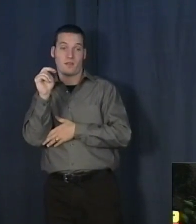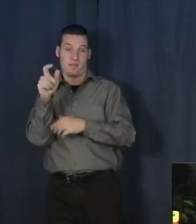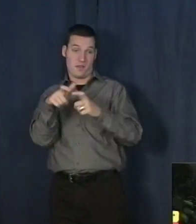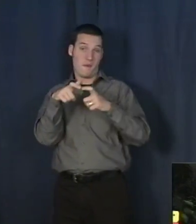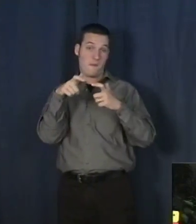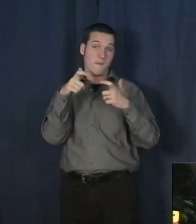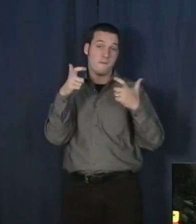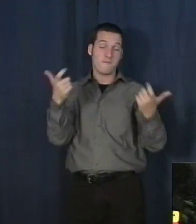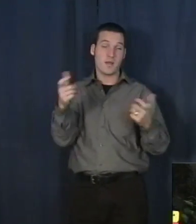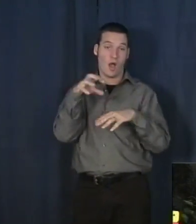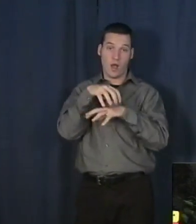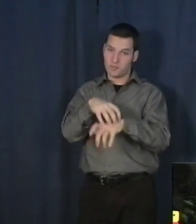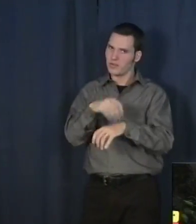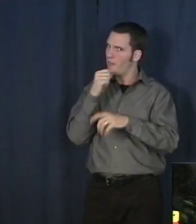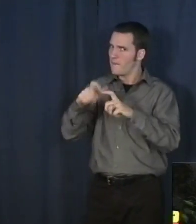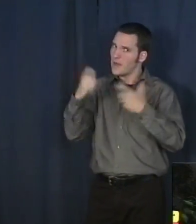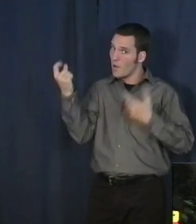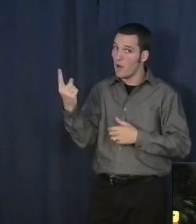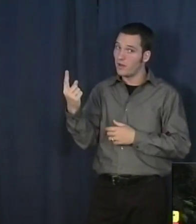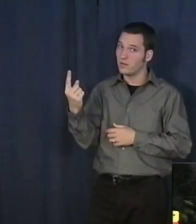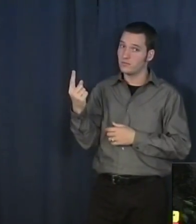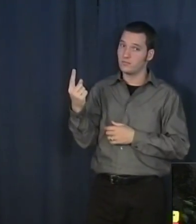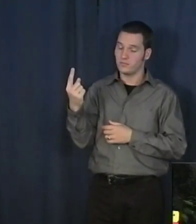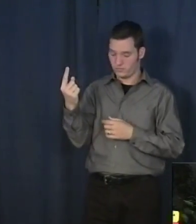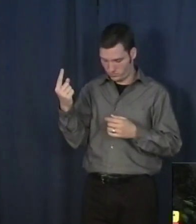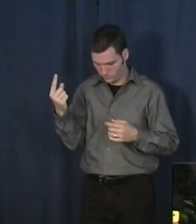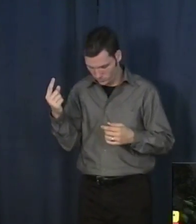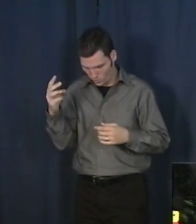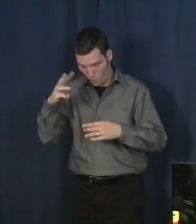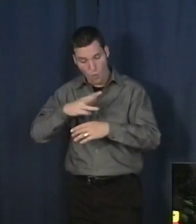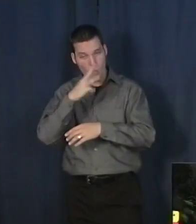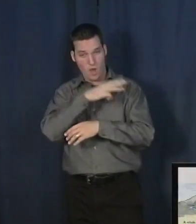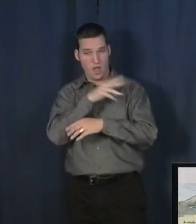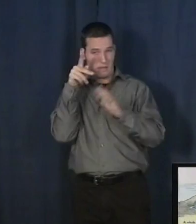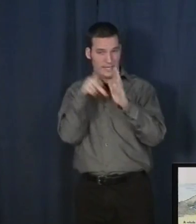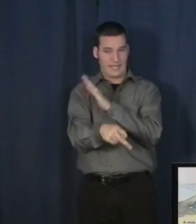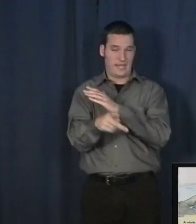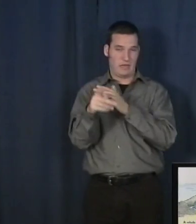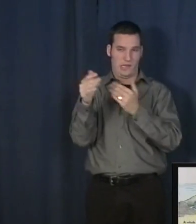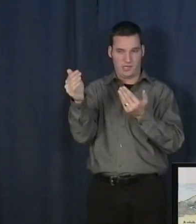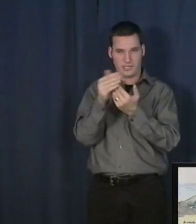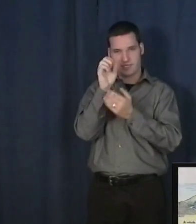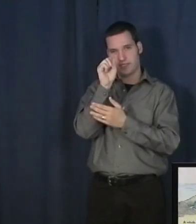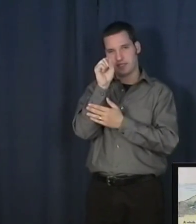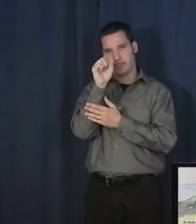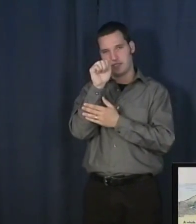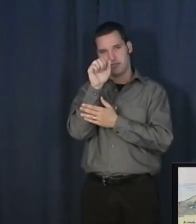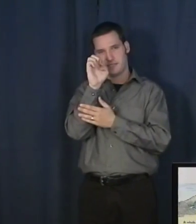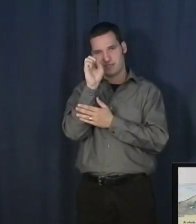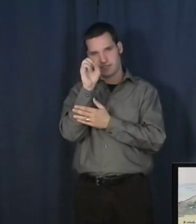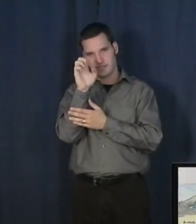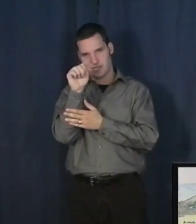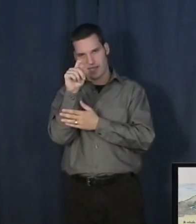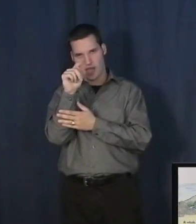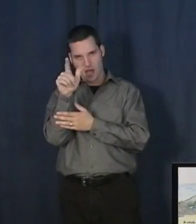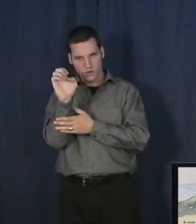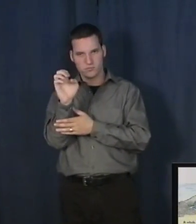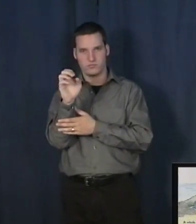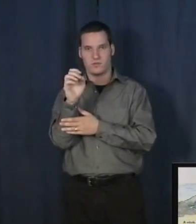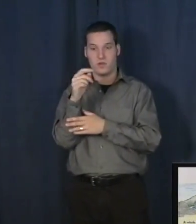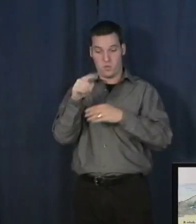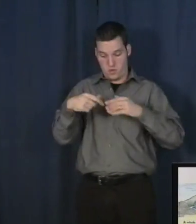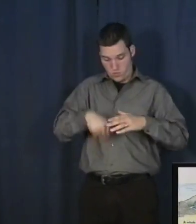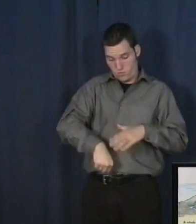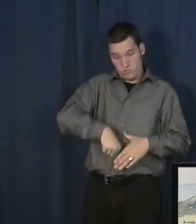That's a big octopus. That's not the biggest one. A whale was killed near Seattle. Inside the whale's stomach was one arm to an